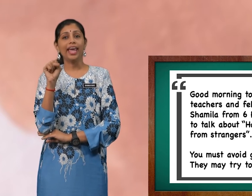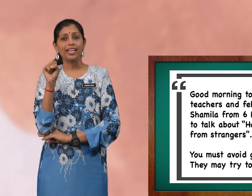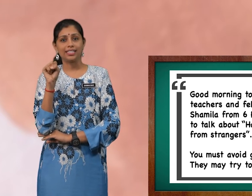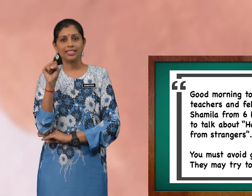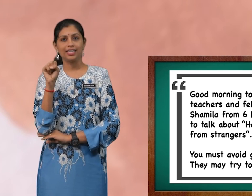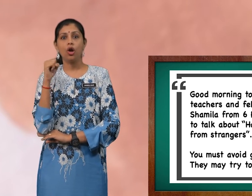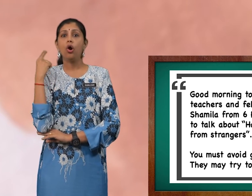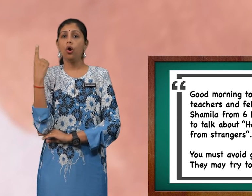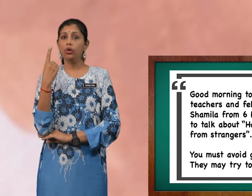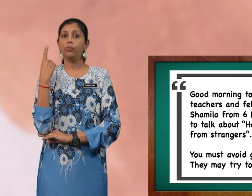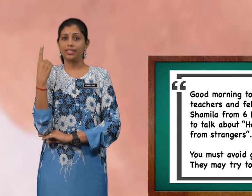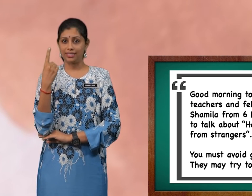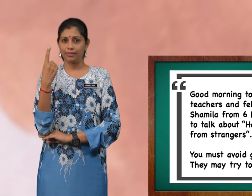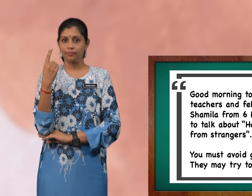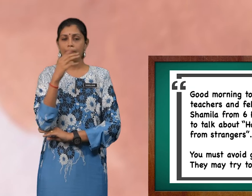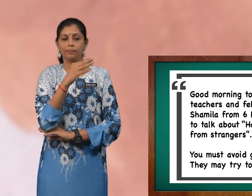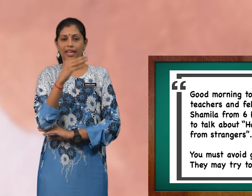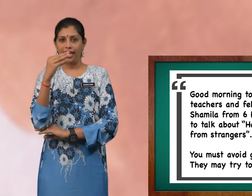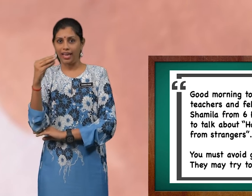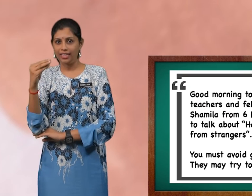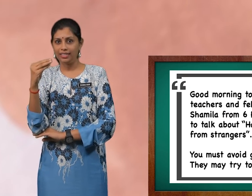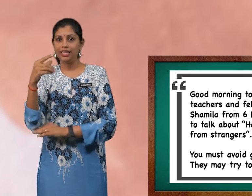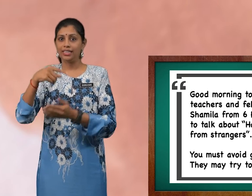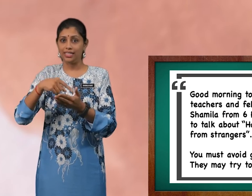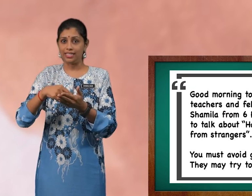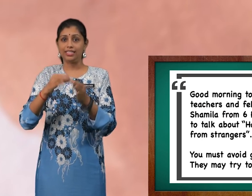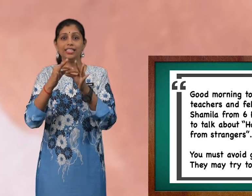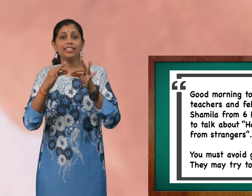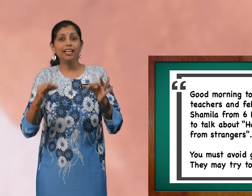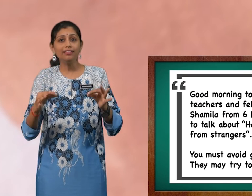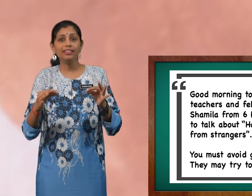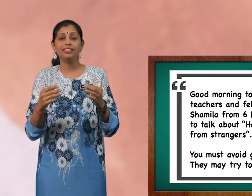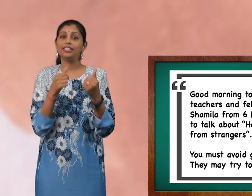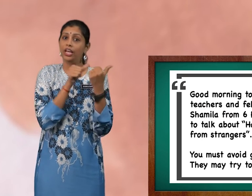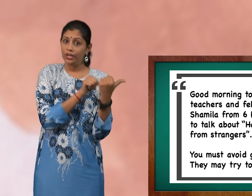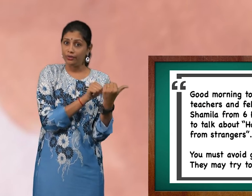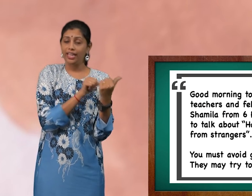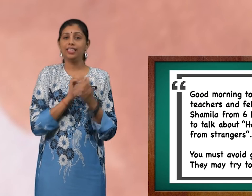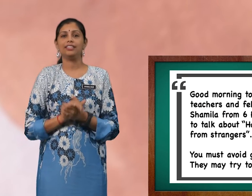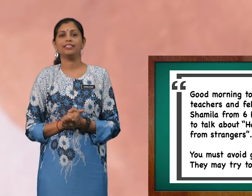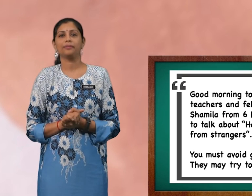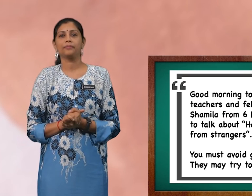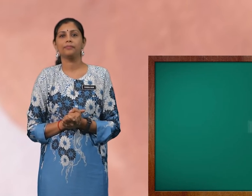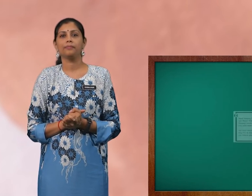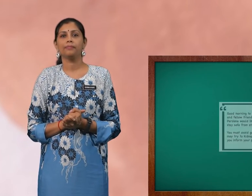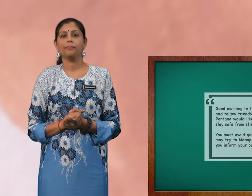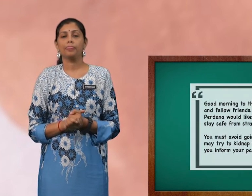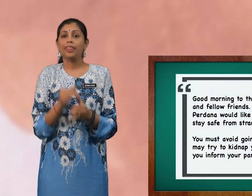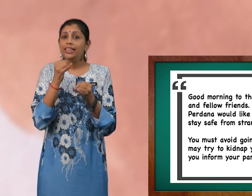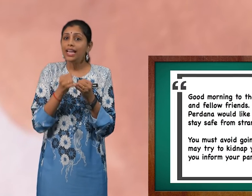A-L-W-A-Y-S. Always. And this is the sentence. Look at this. The